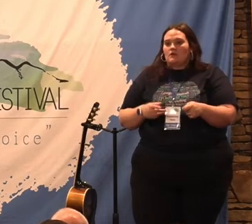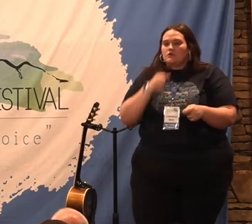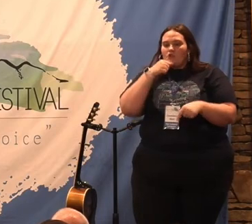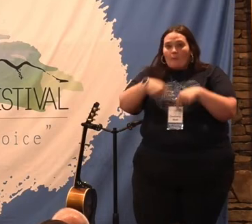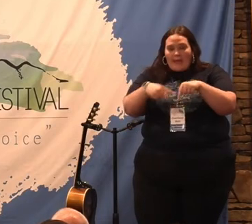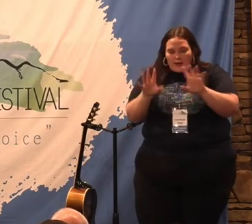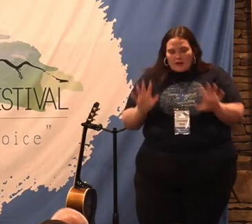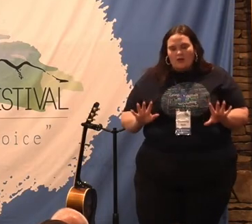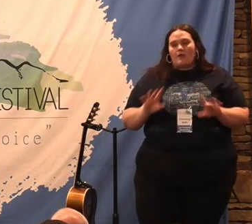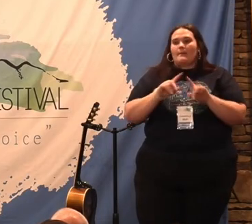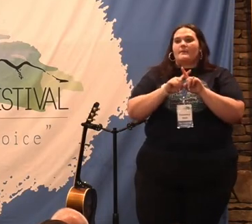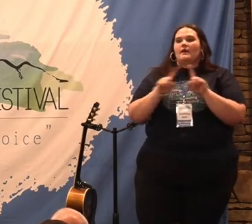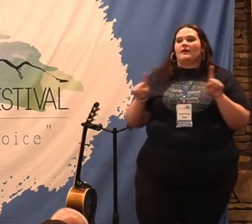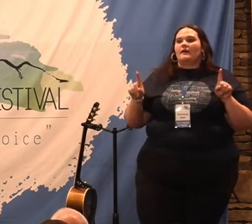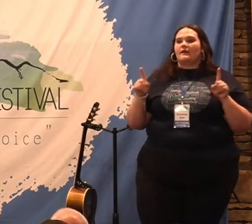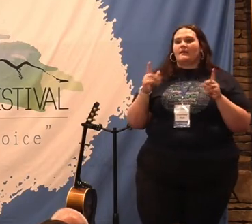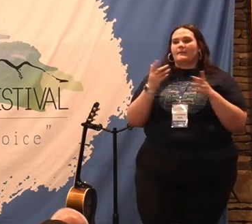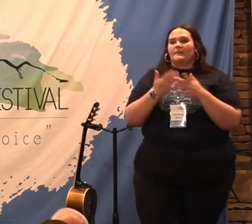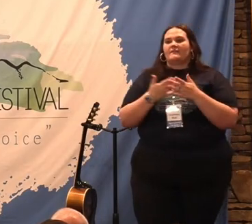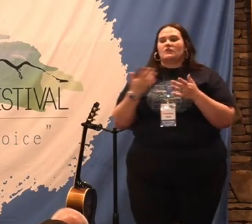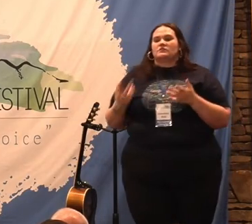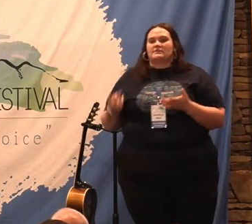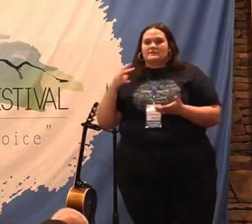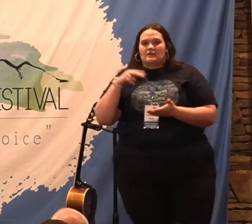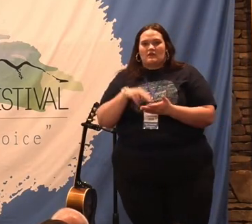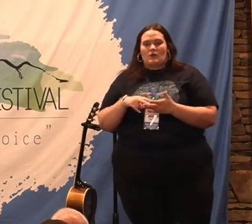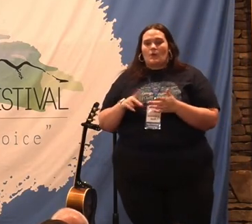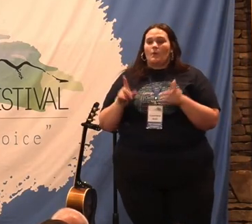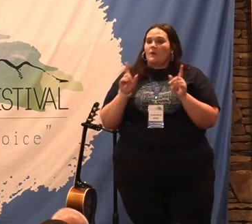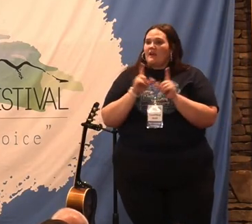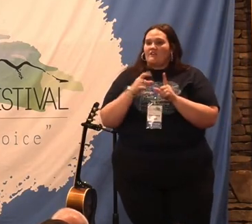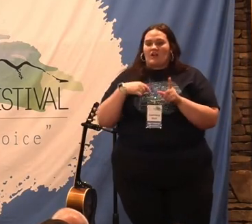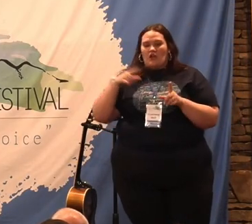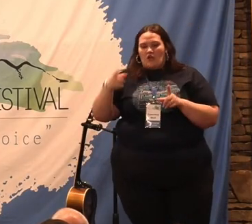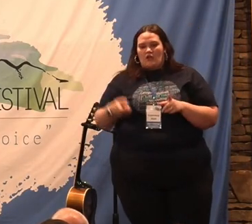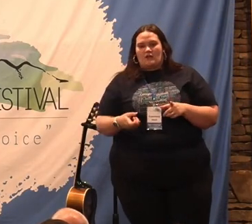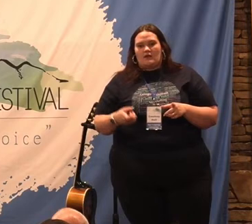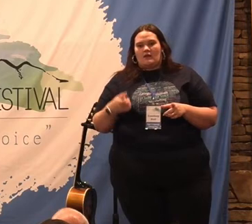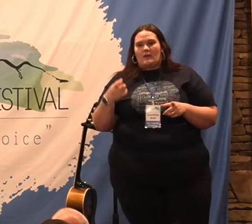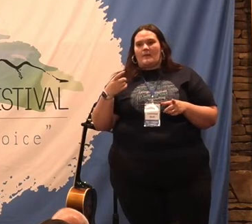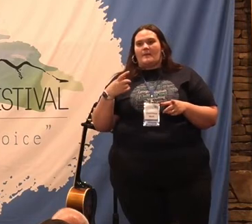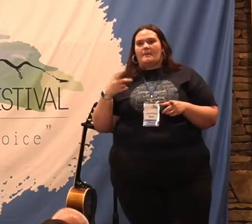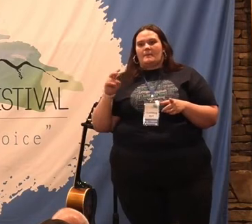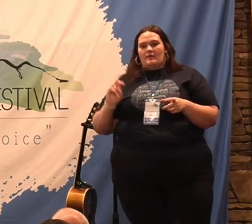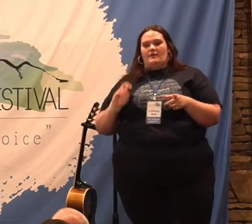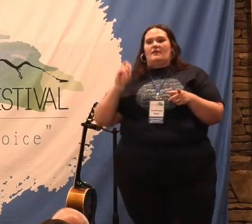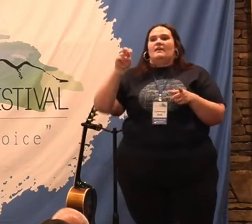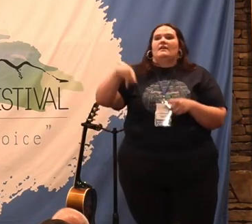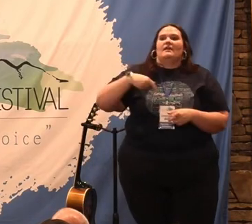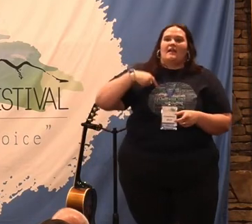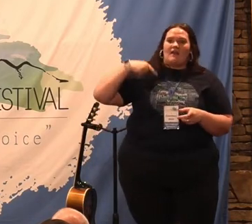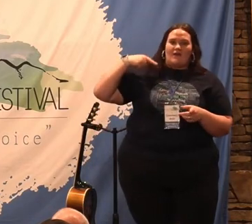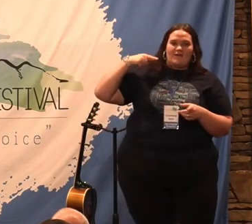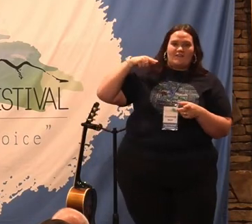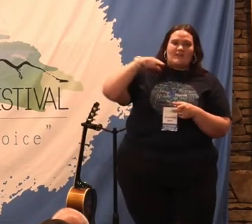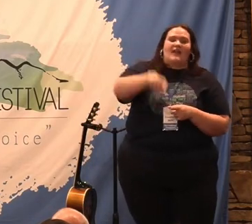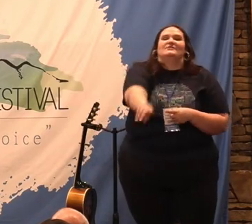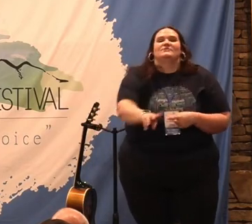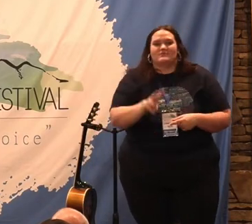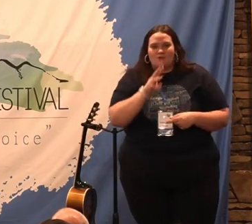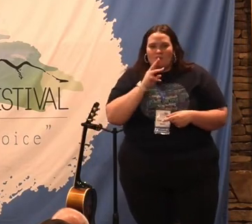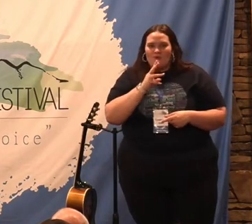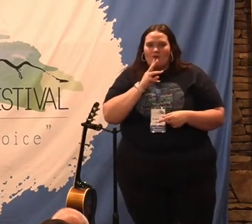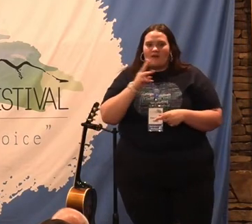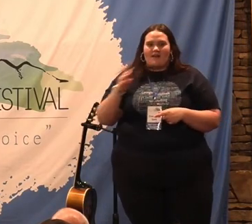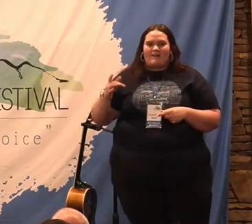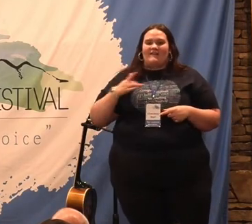panic, Grandma said. But before she could get to her feet, whatever I had hooked, yanked me off of mine, and I was flying toward the water, and then